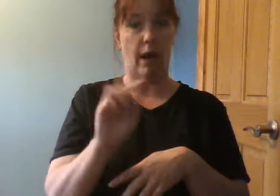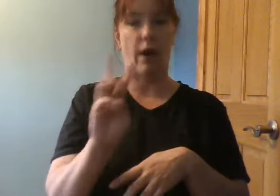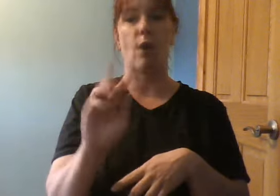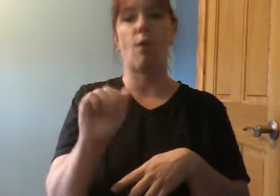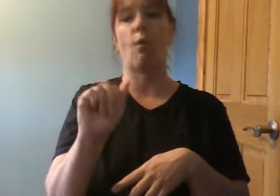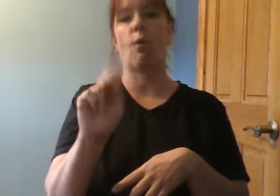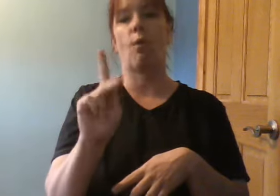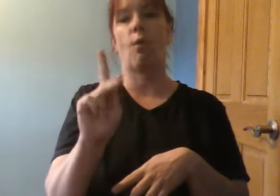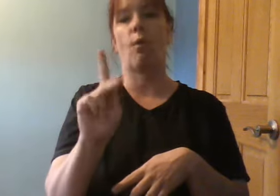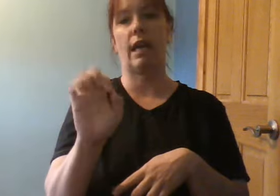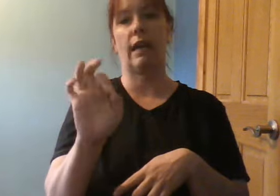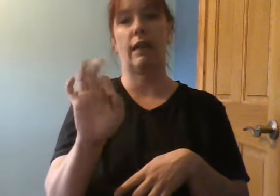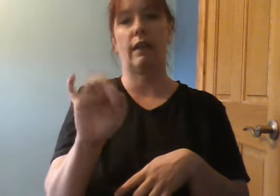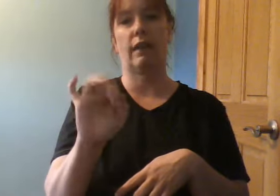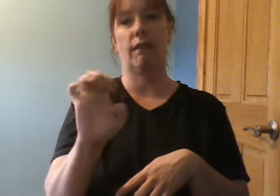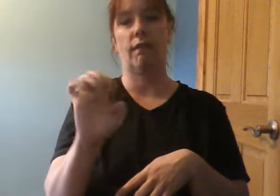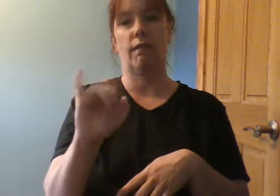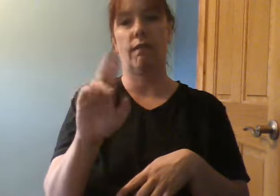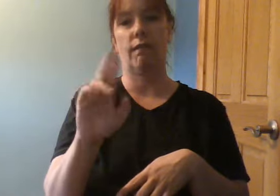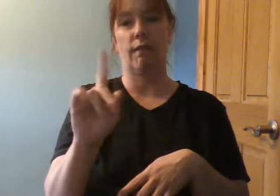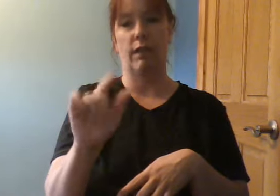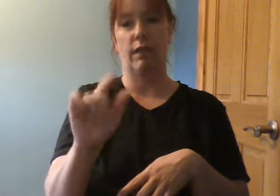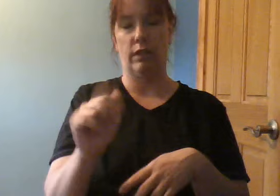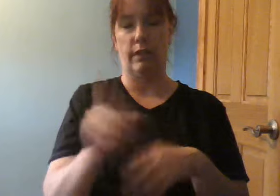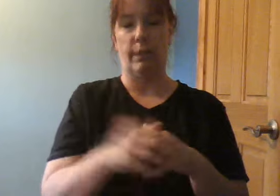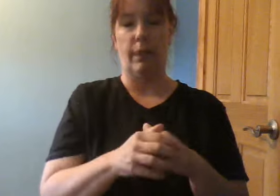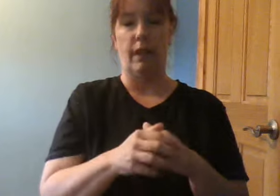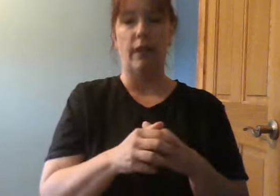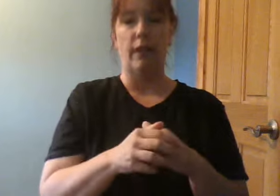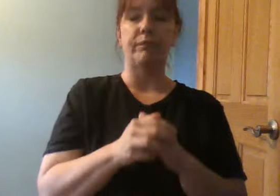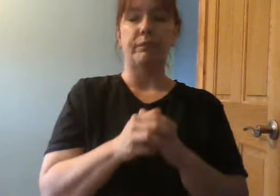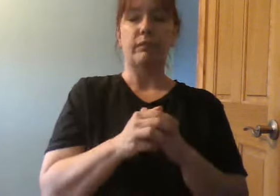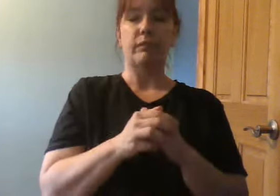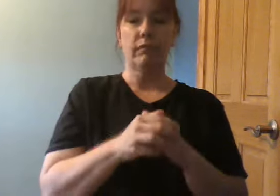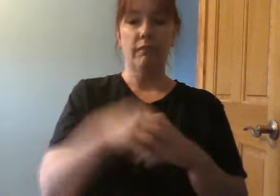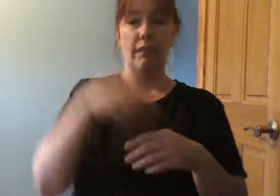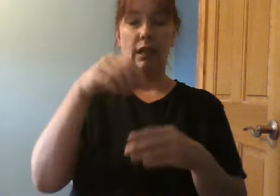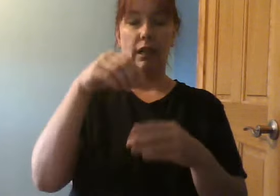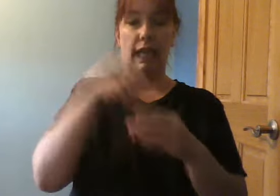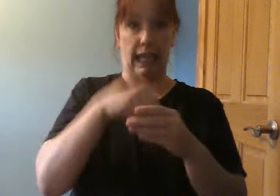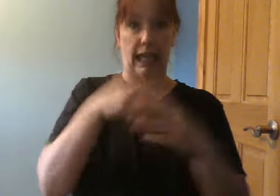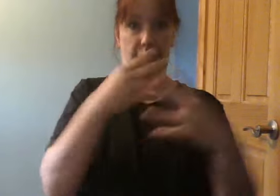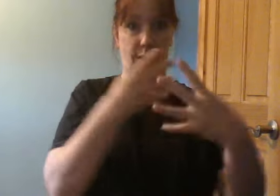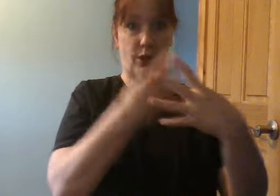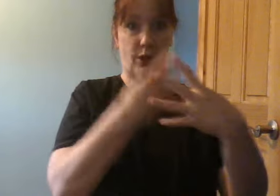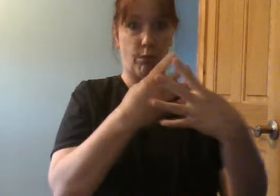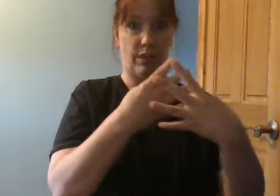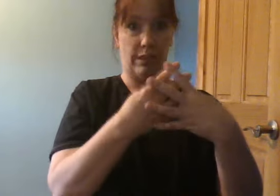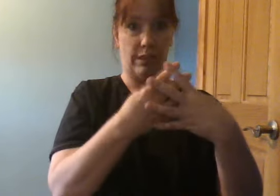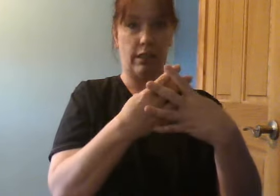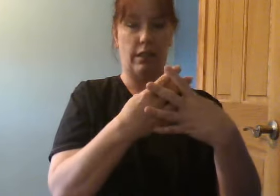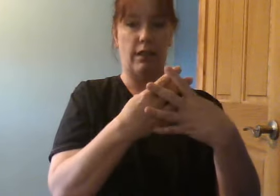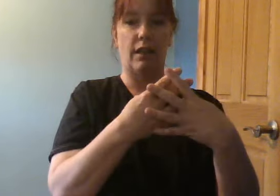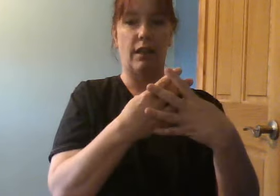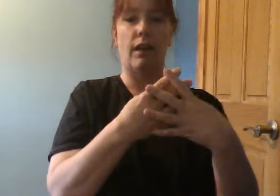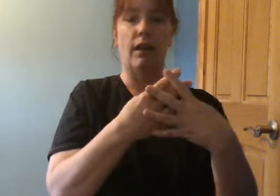masterpieces by, I think, French Impressionists. And he's so good at it that when he was in prison, everybody in prison, the governor and whatever, wants him to